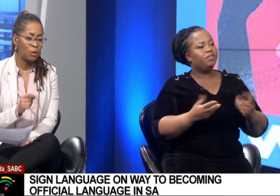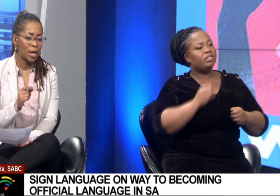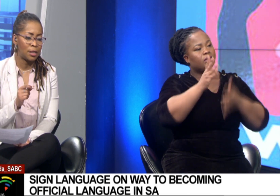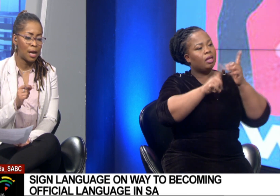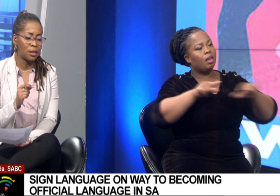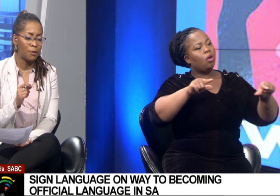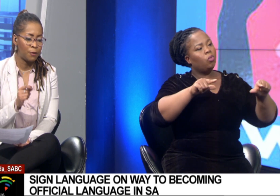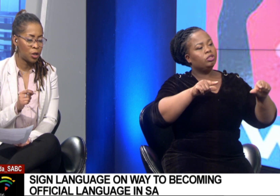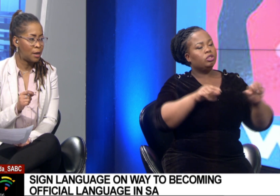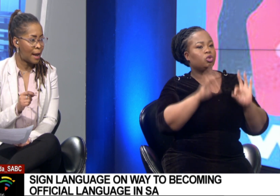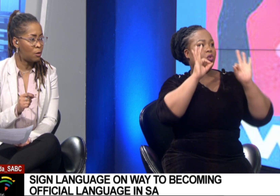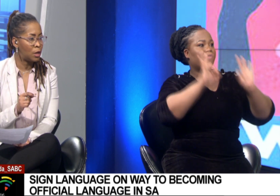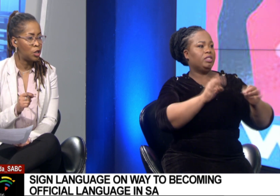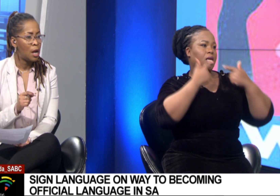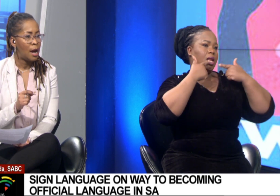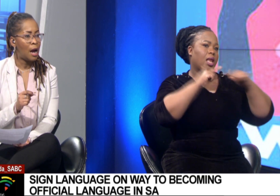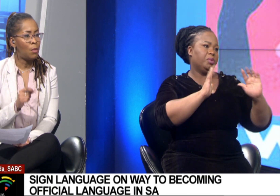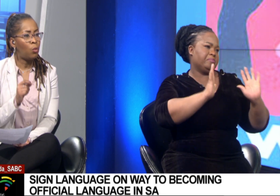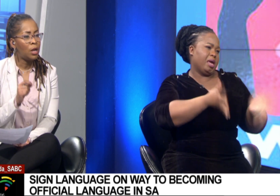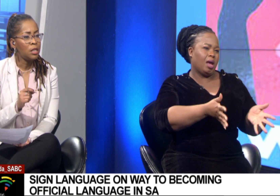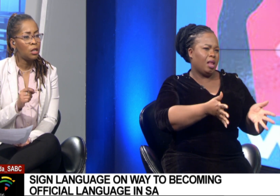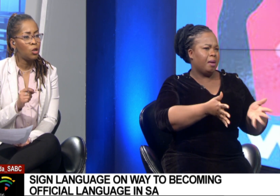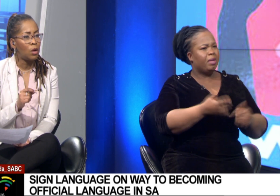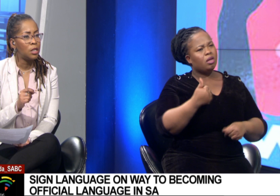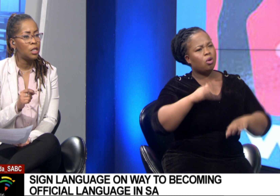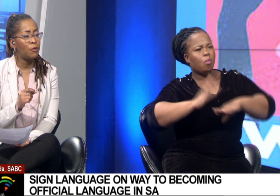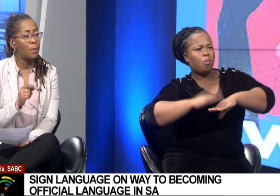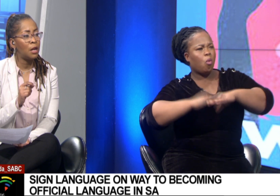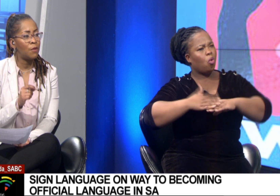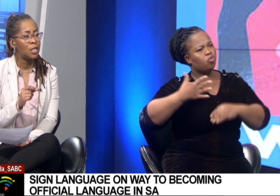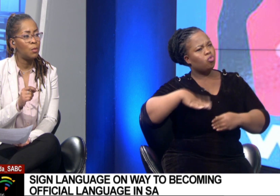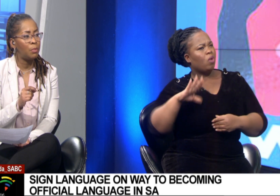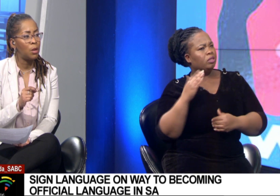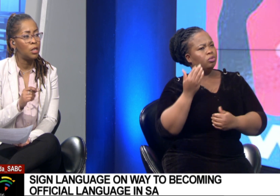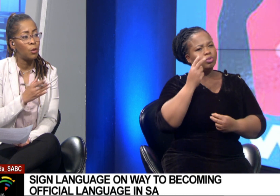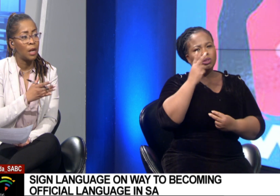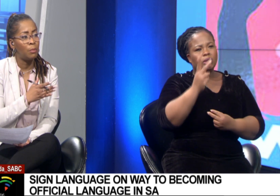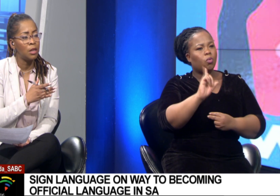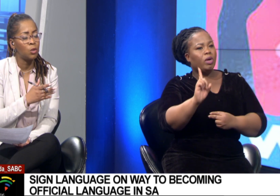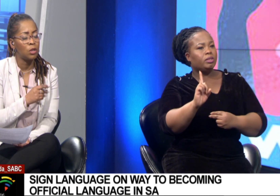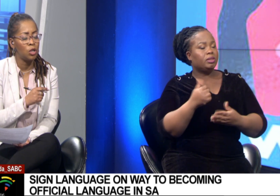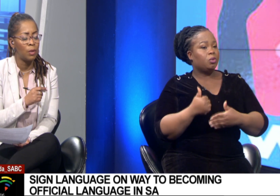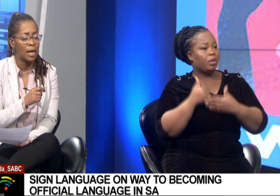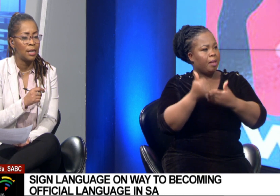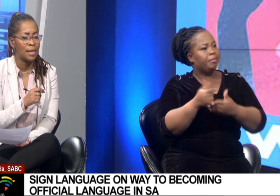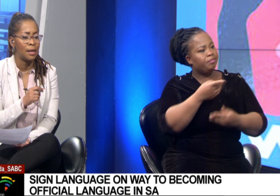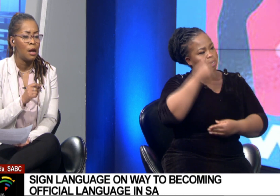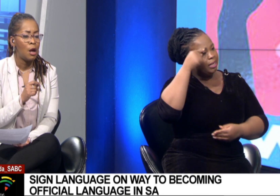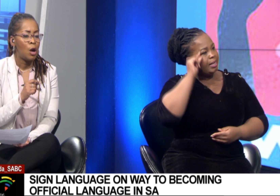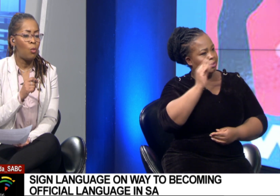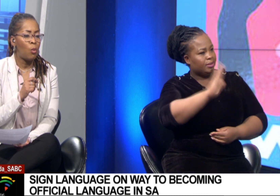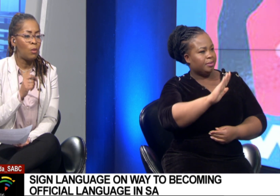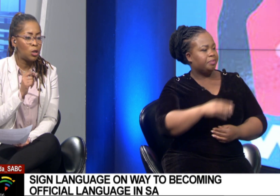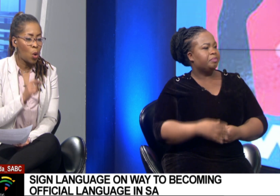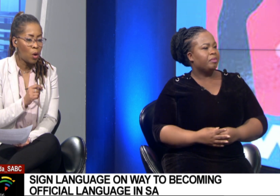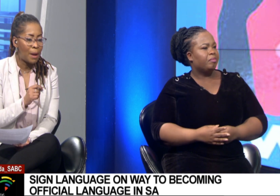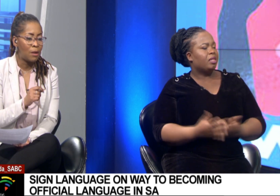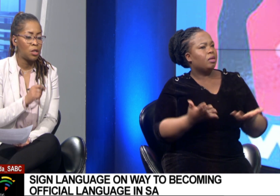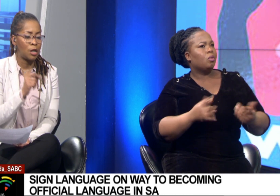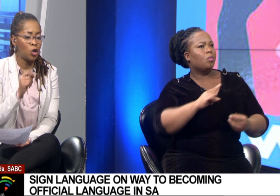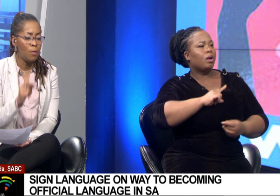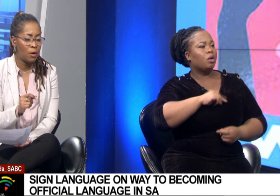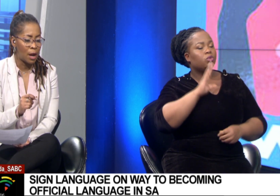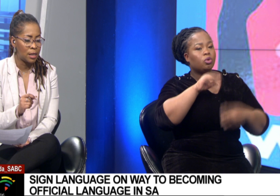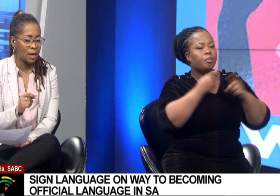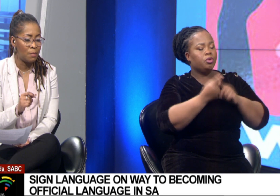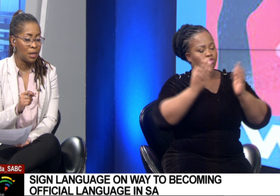sign language as an official language? What is it that you want to see from an investment point of view? And I'll bring this one to you again, Lizanne, where we talk about